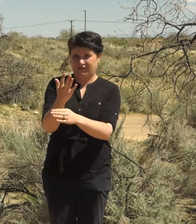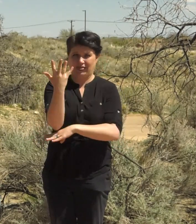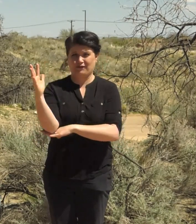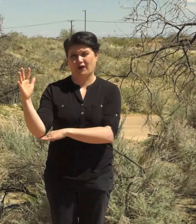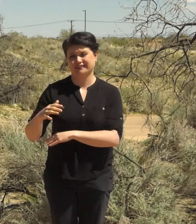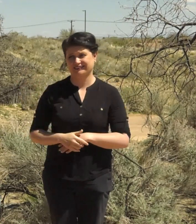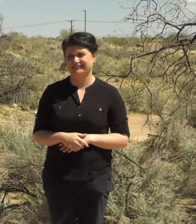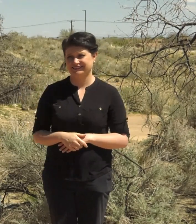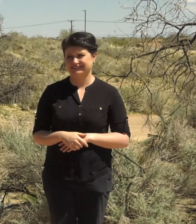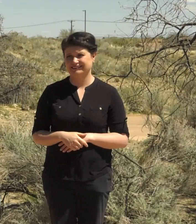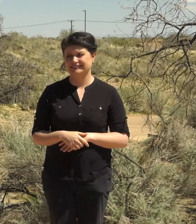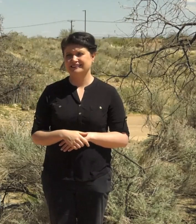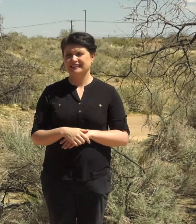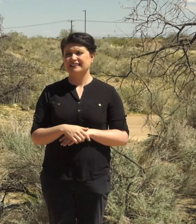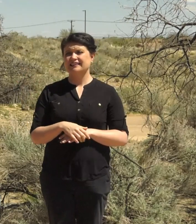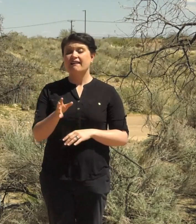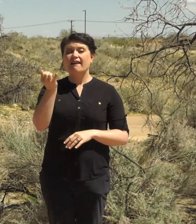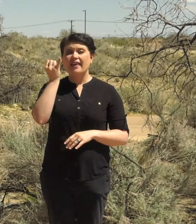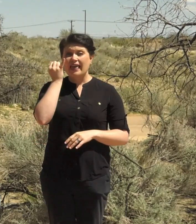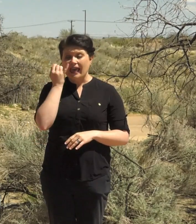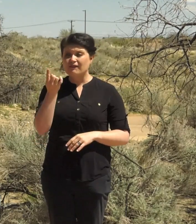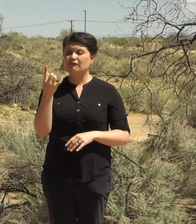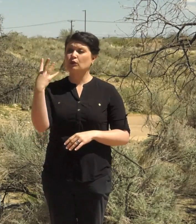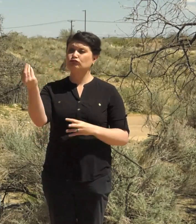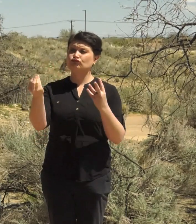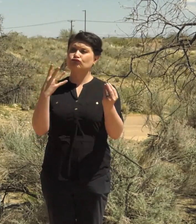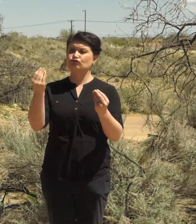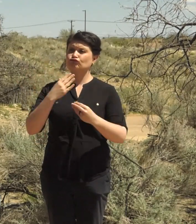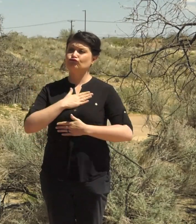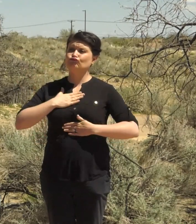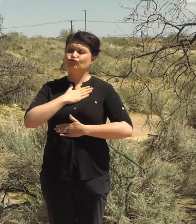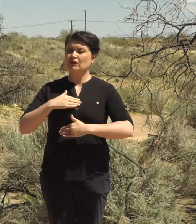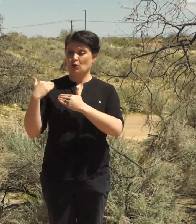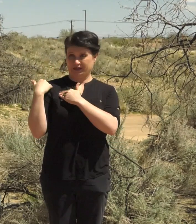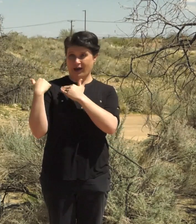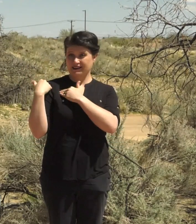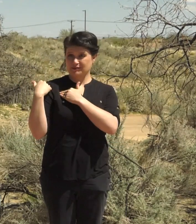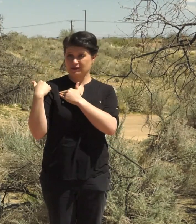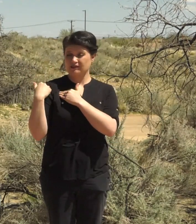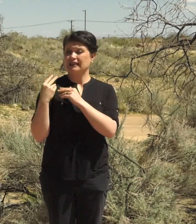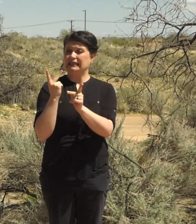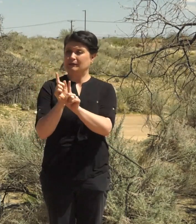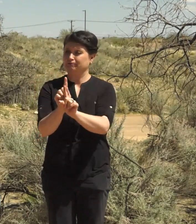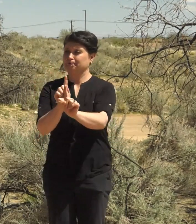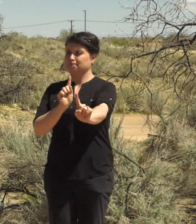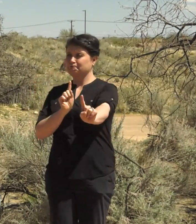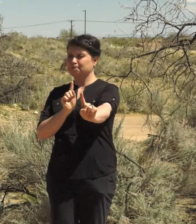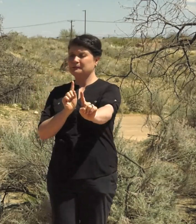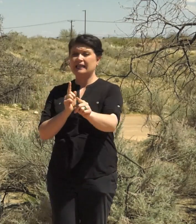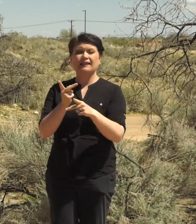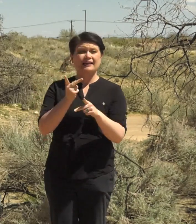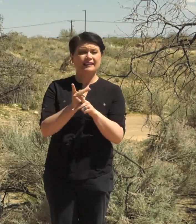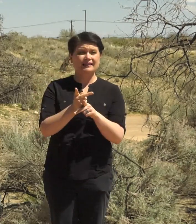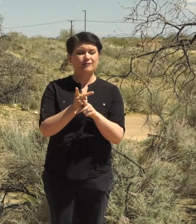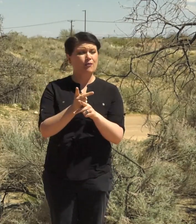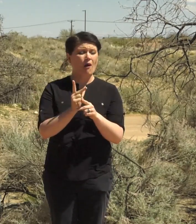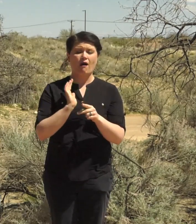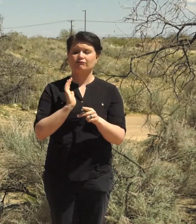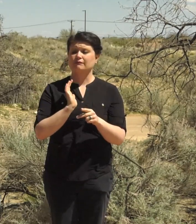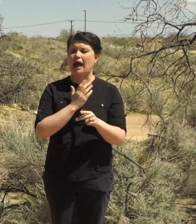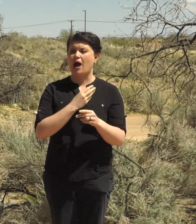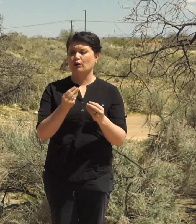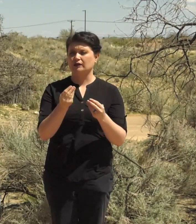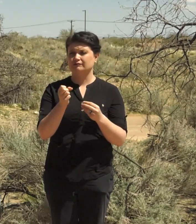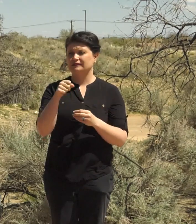If you recreate responsibly, we can maintain social distance for everyone and keep these beautiful